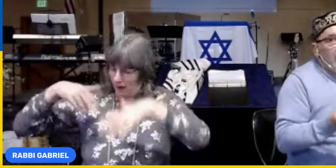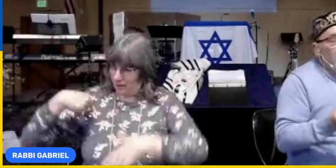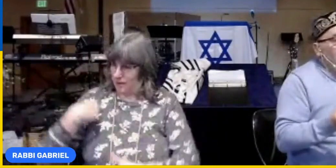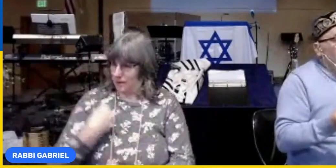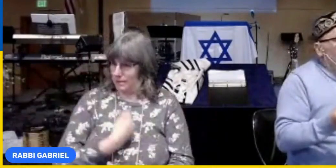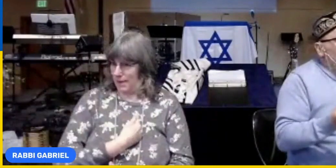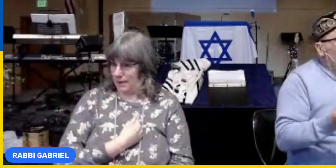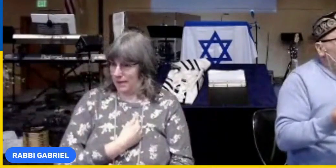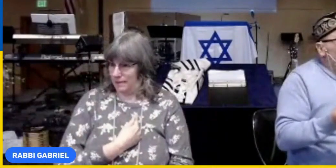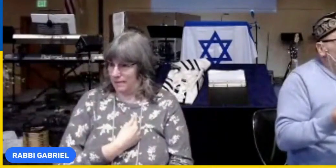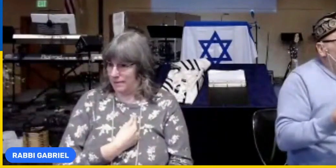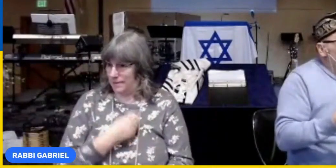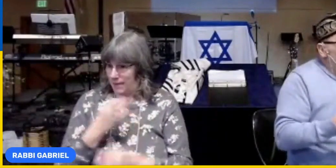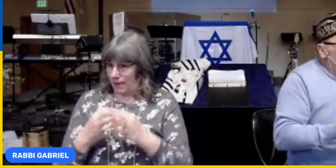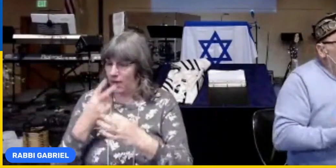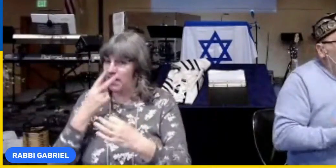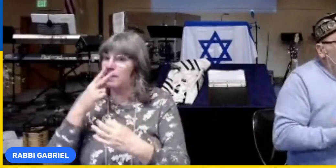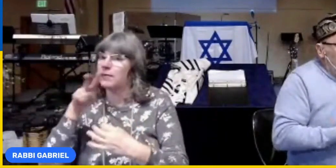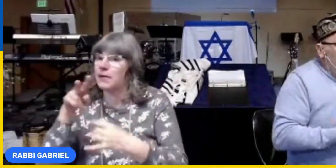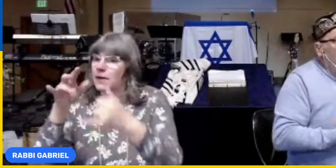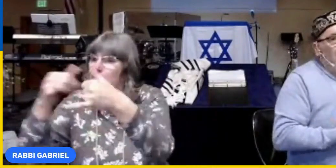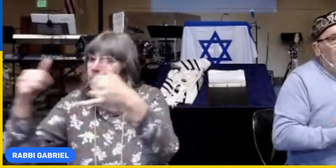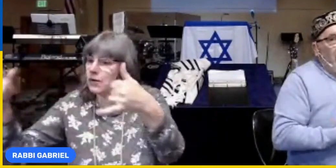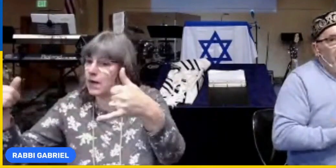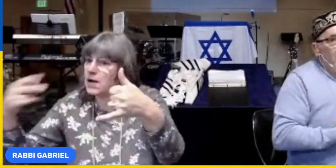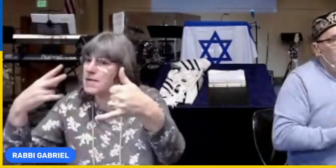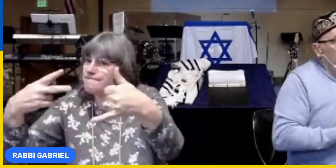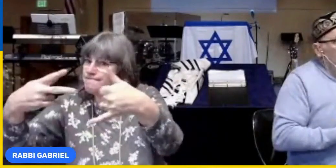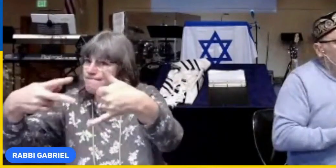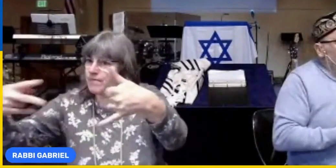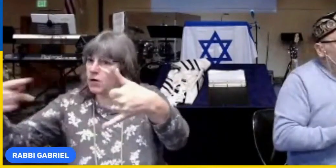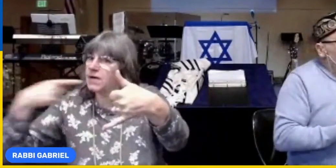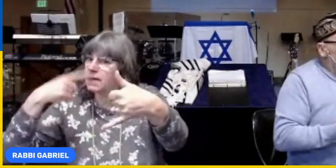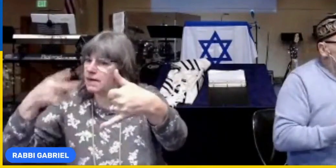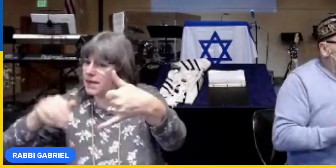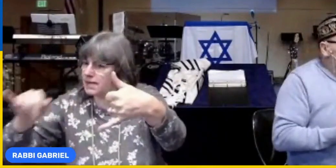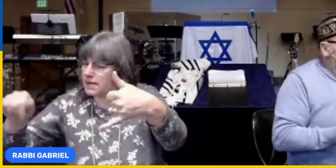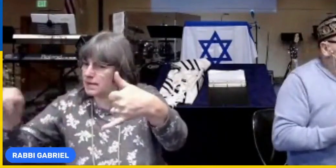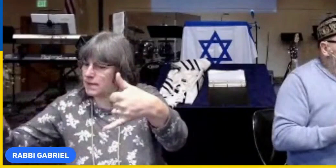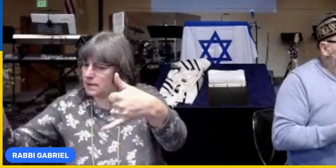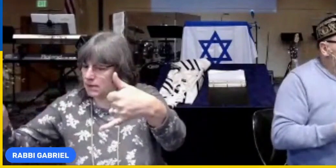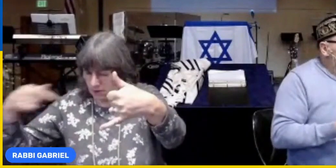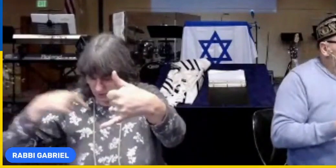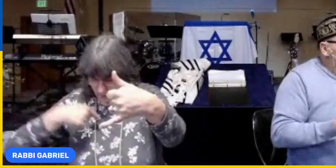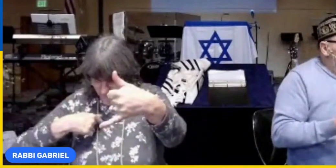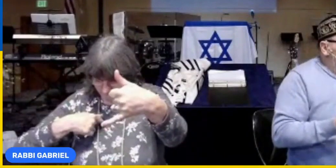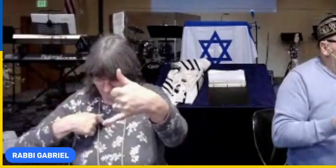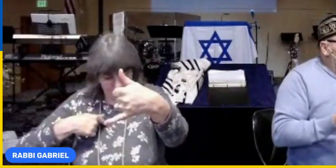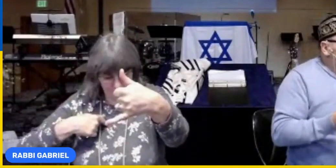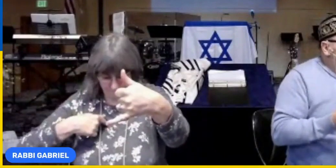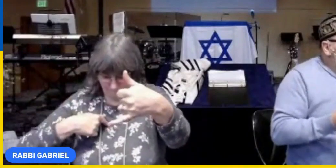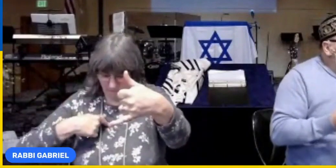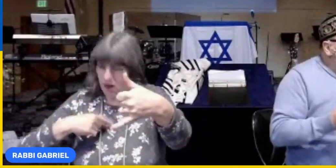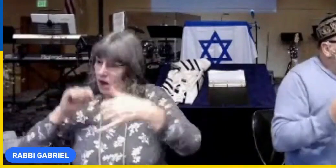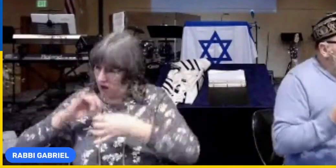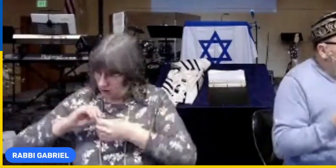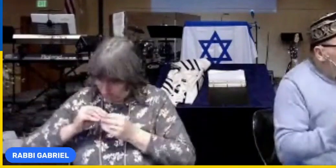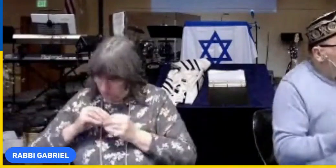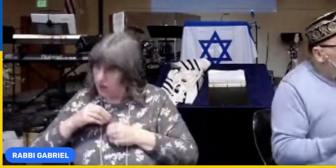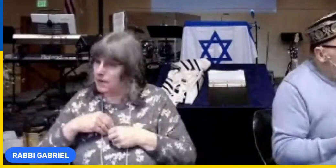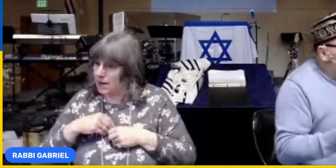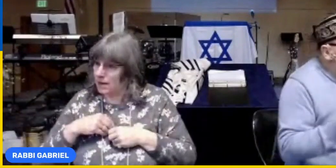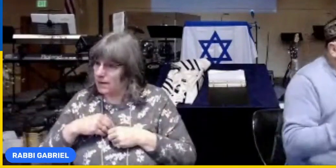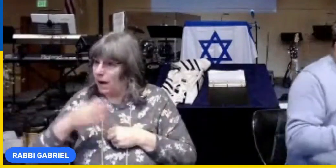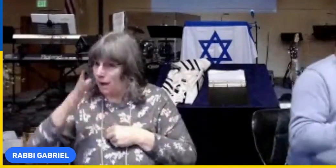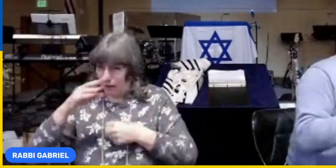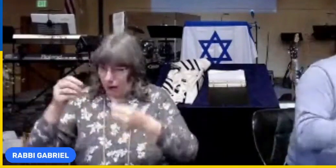cents. You know, blessed with peace in our lives. You know, so it is then